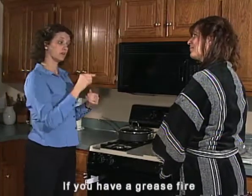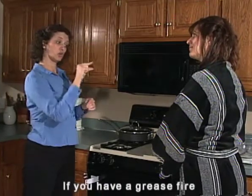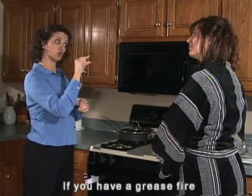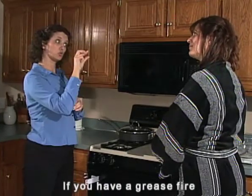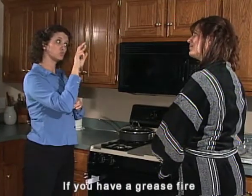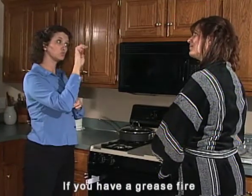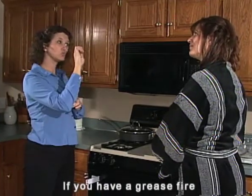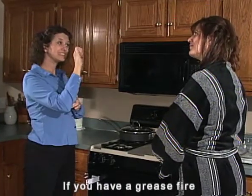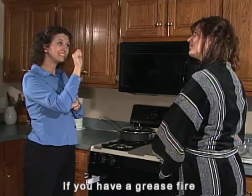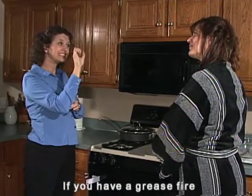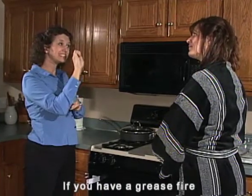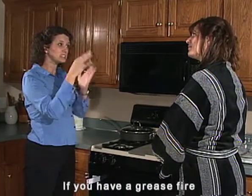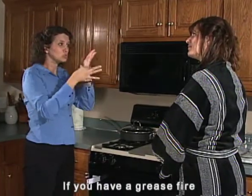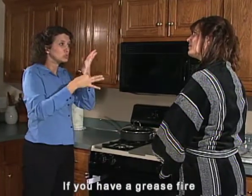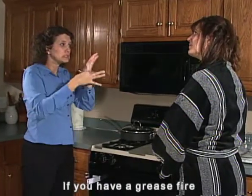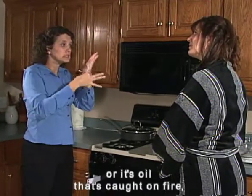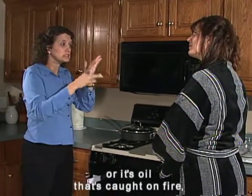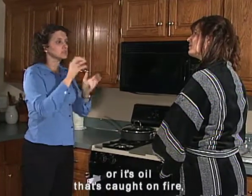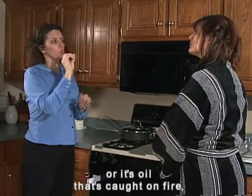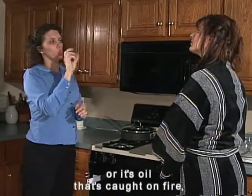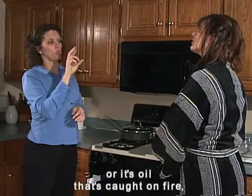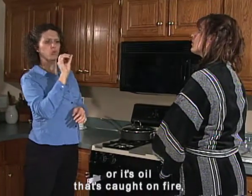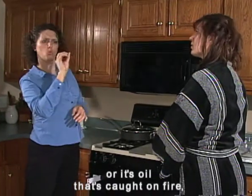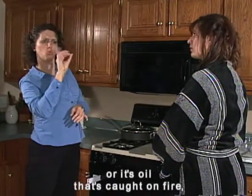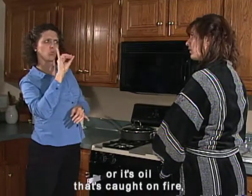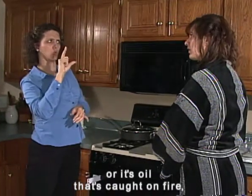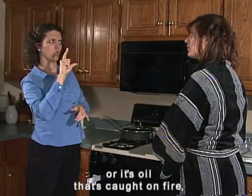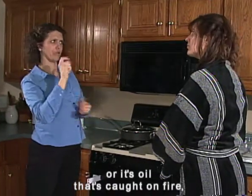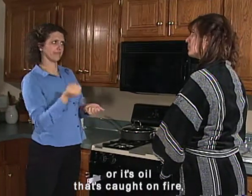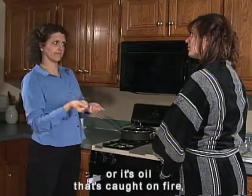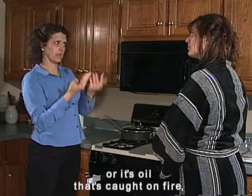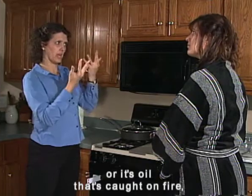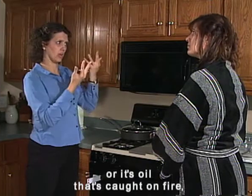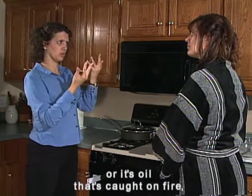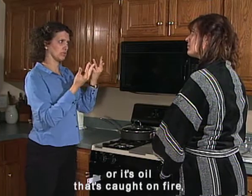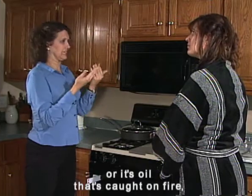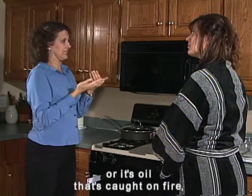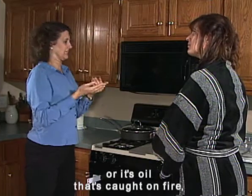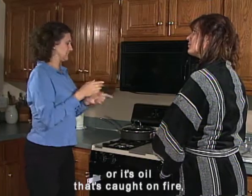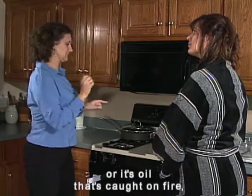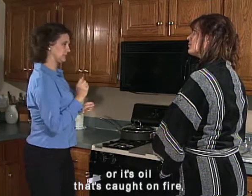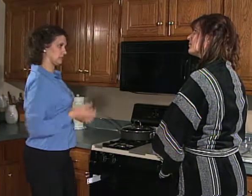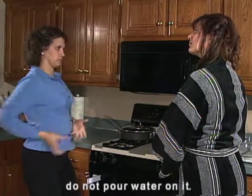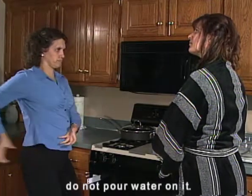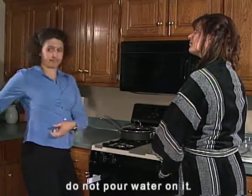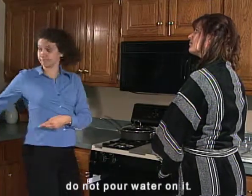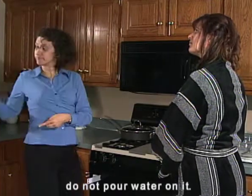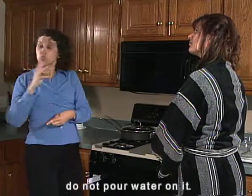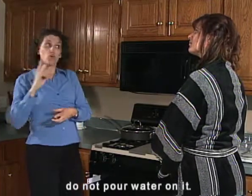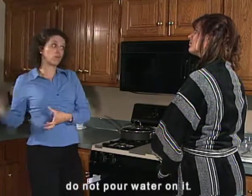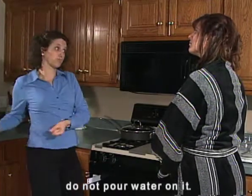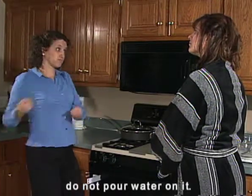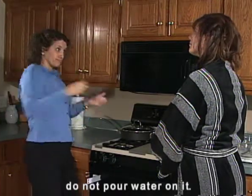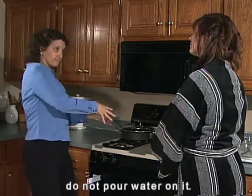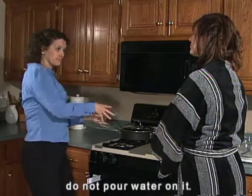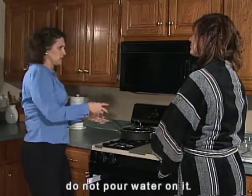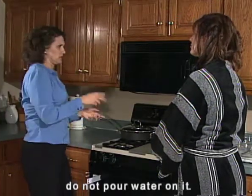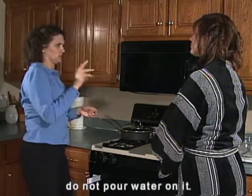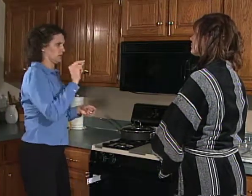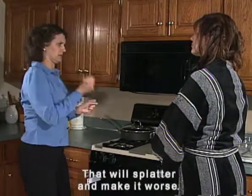If you have a grease fire or it's oil that's caught on fire, do not pour water on it. That